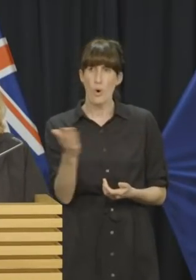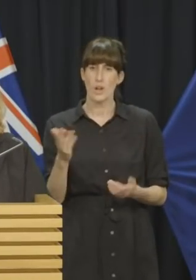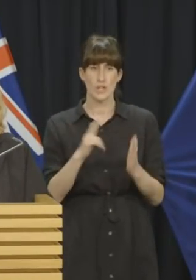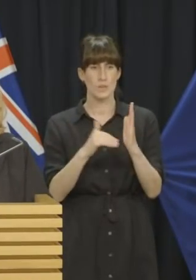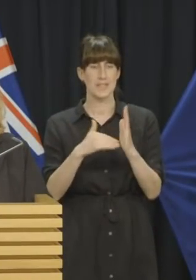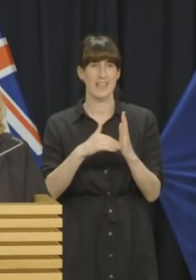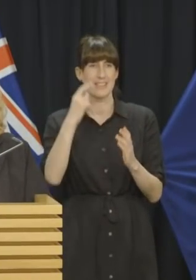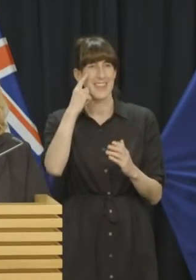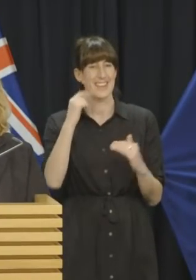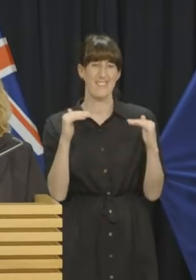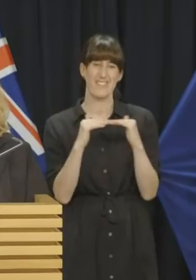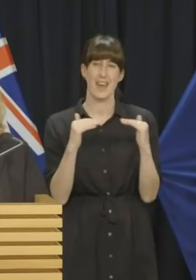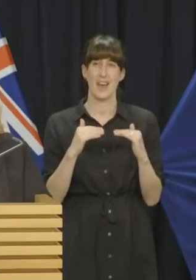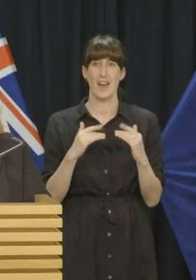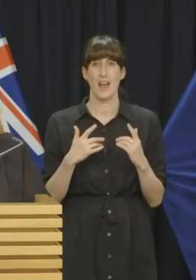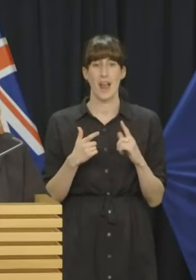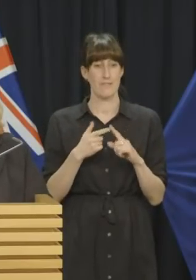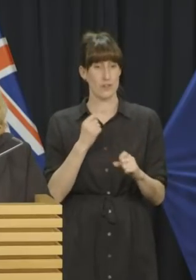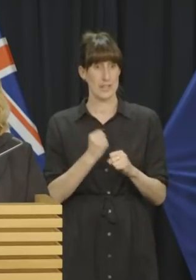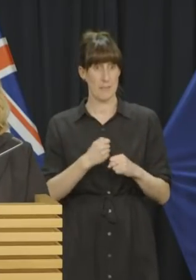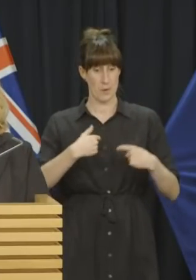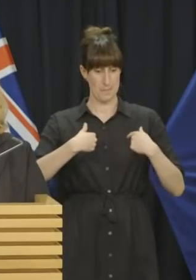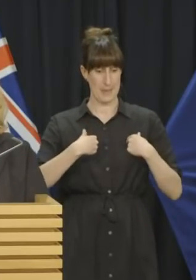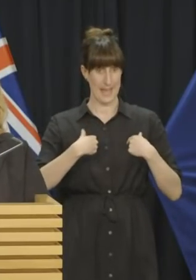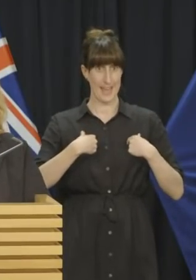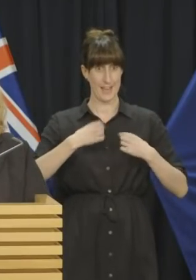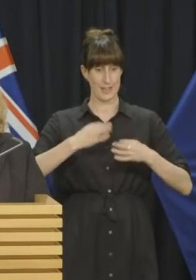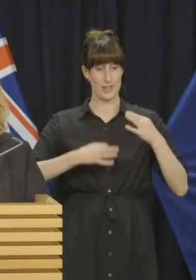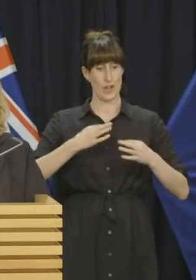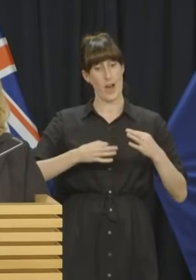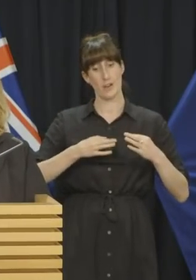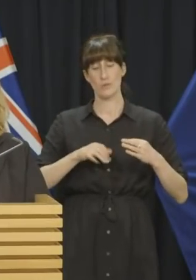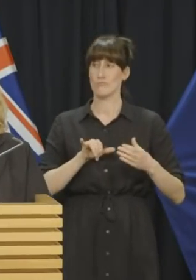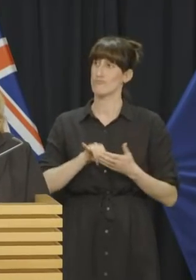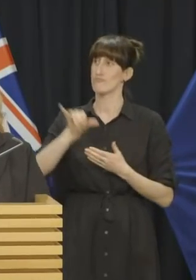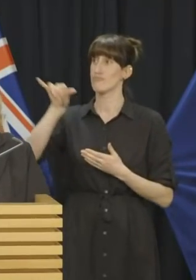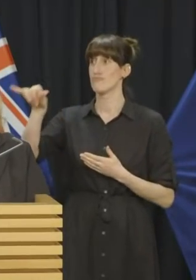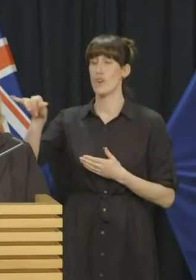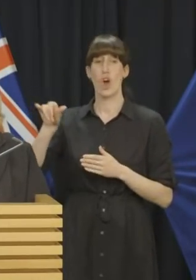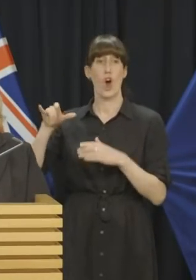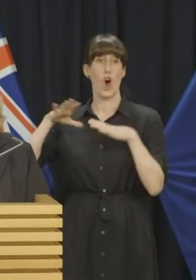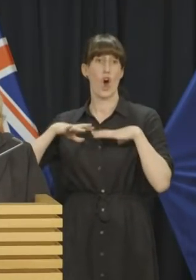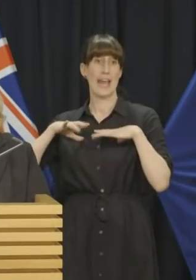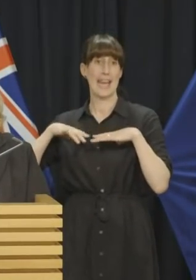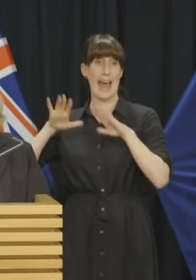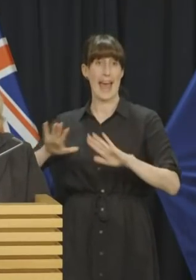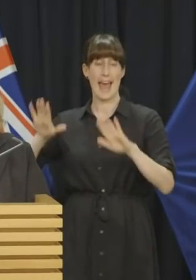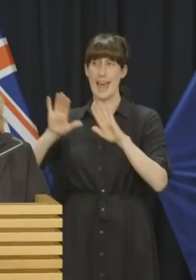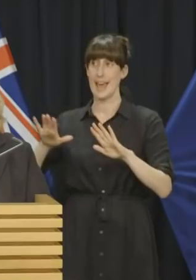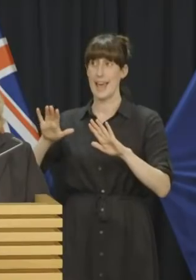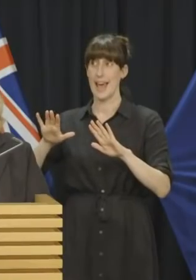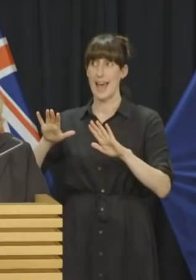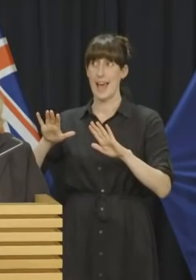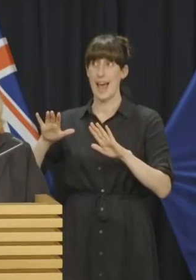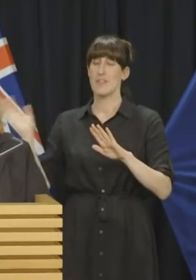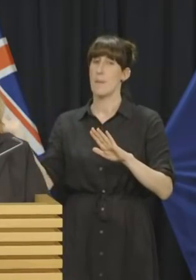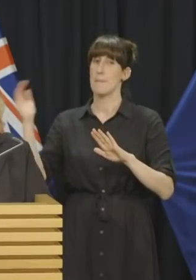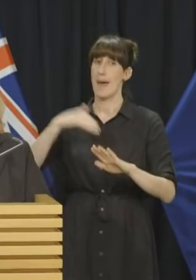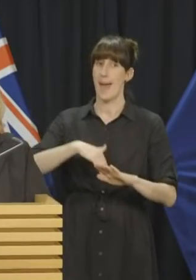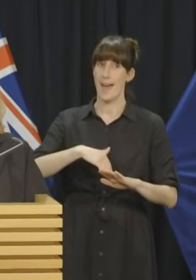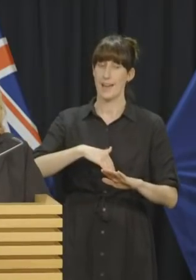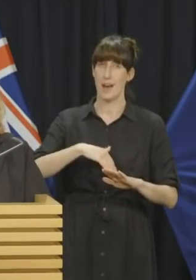that if, say, I elect to go on a holiday, but just factor in 2 weeks of isolation at the end of that